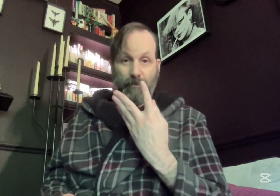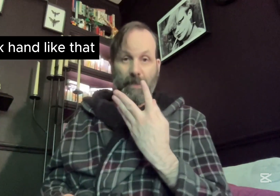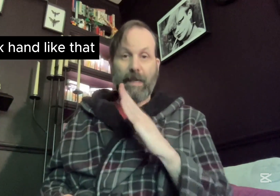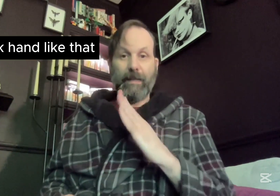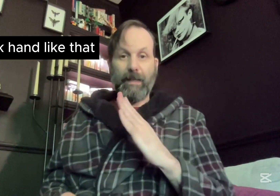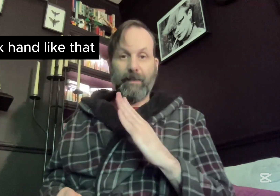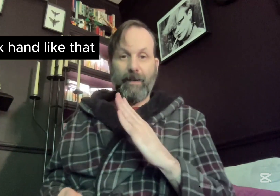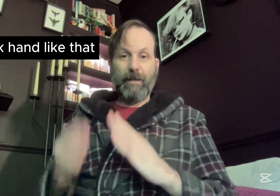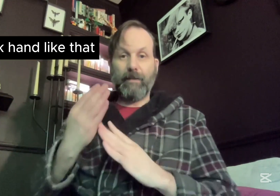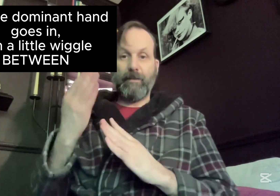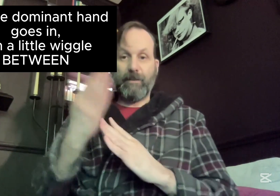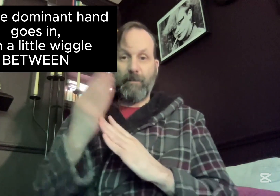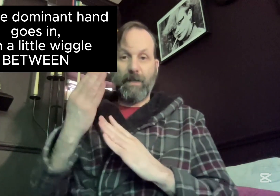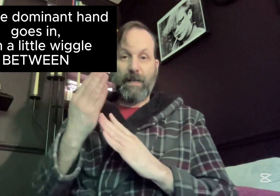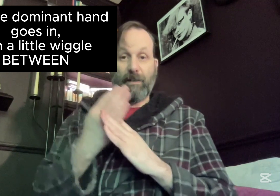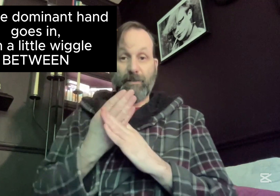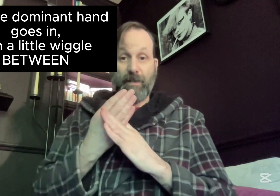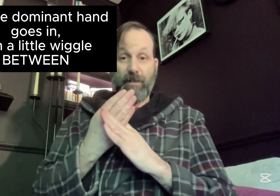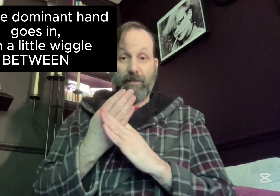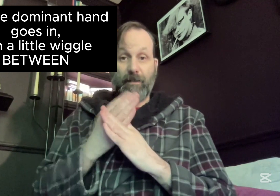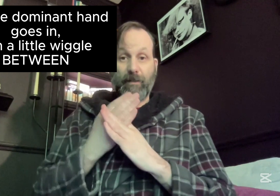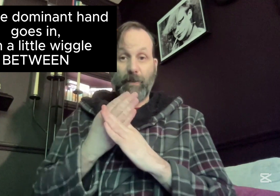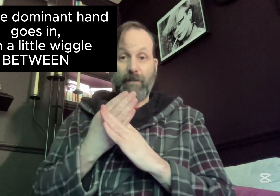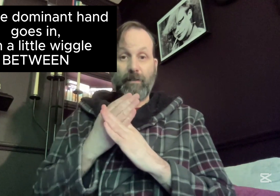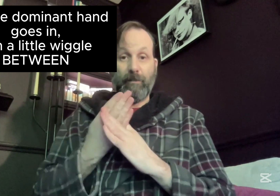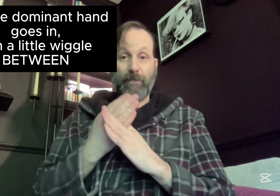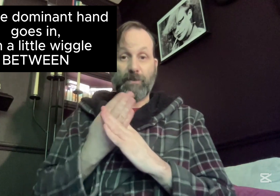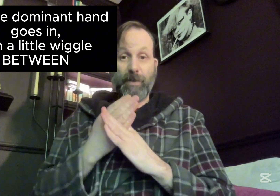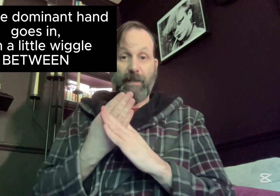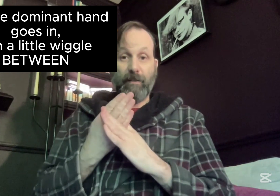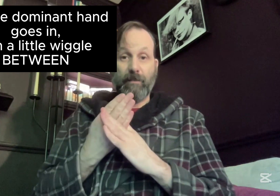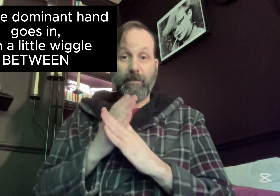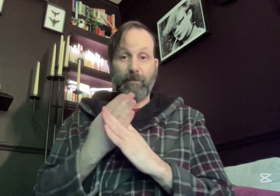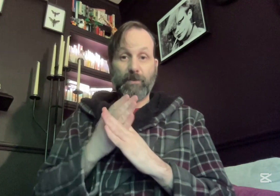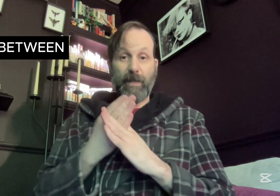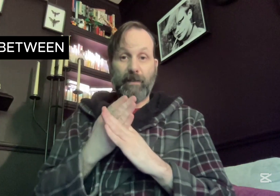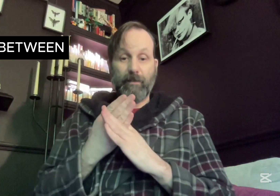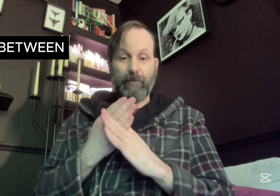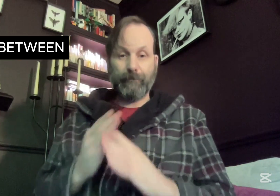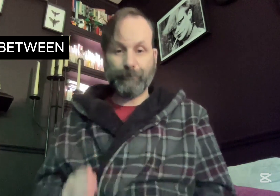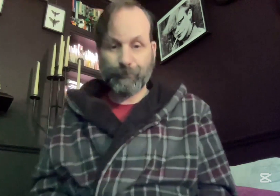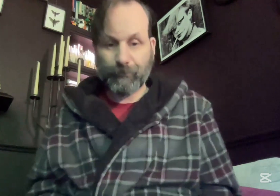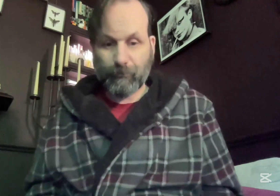Weak hand like that, and the dominant hand goes in, a little wiggle between.